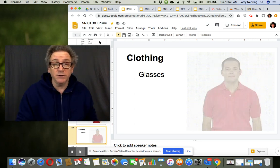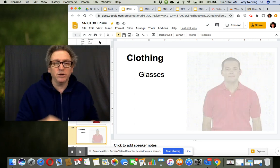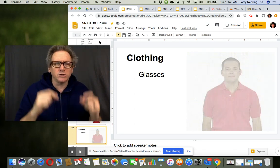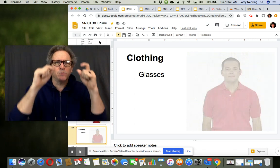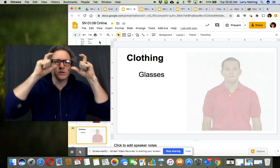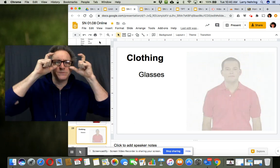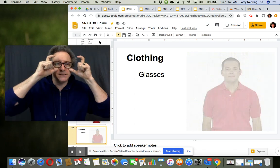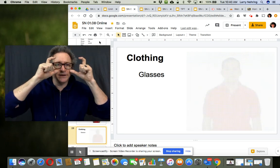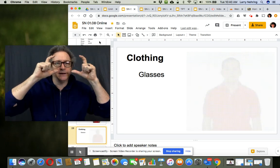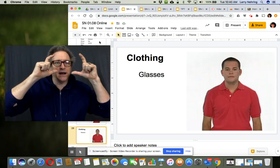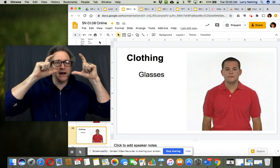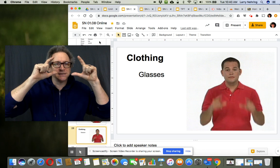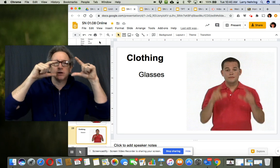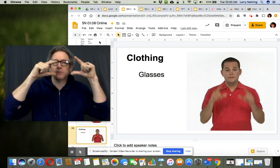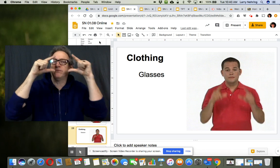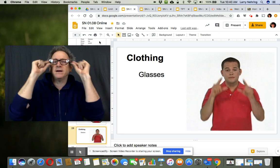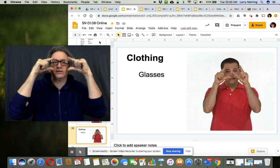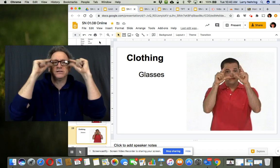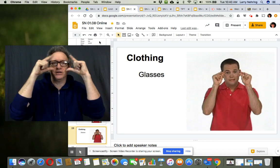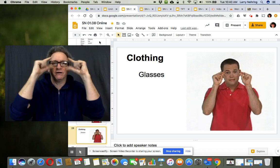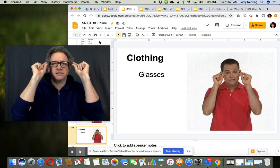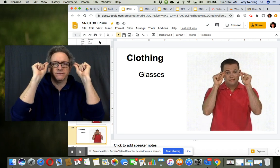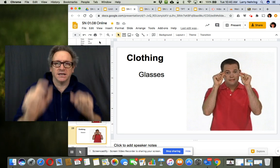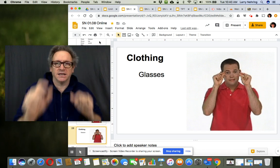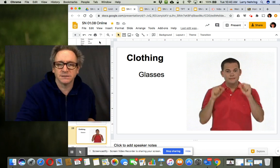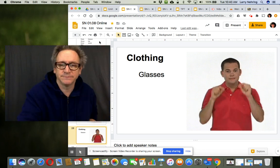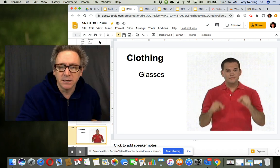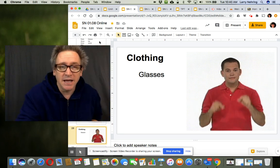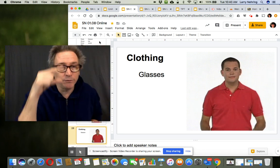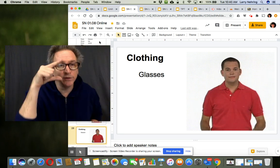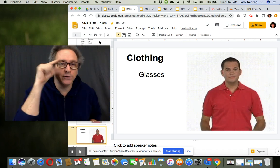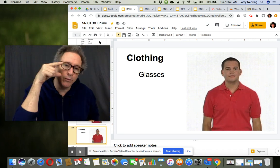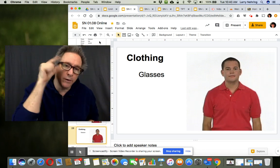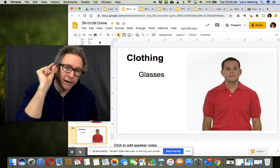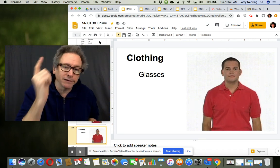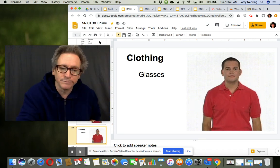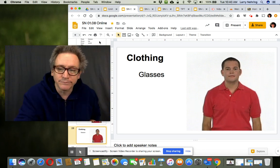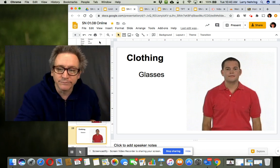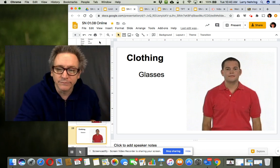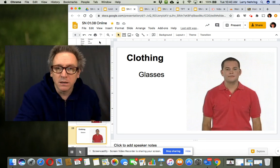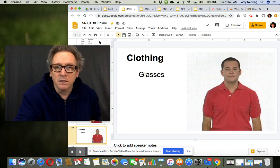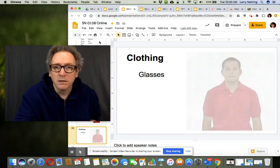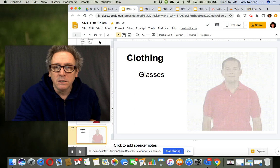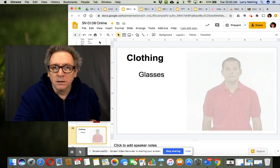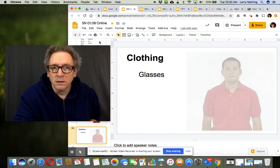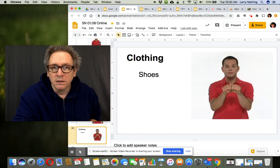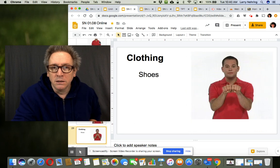You can also be more specific in how the glasses are, but for right now, just the generic sign for glasses. And you can do it one-handed.